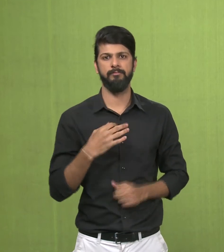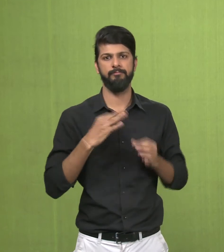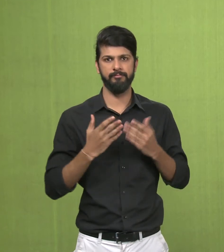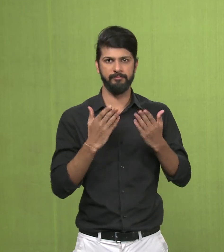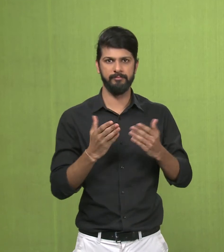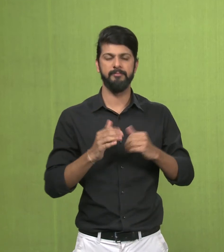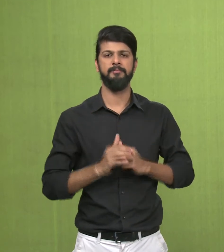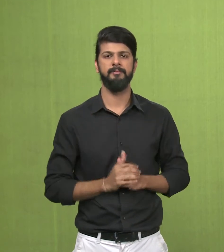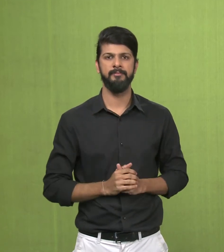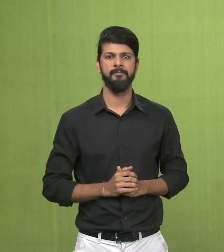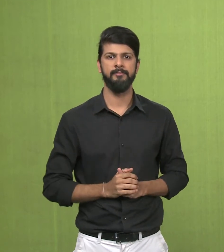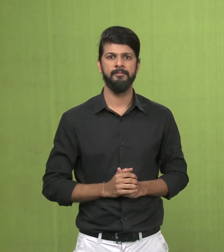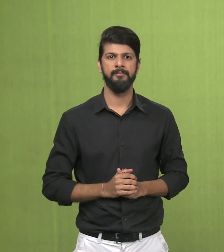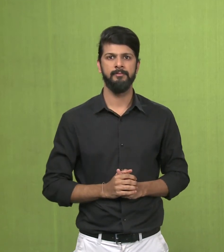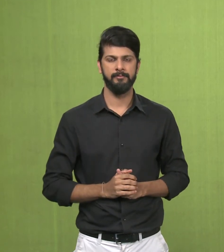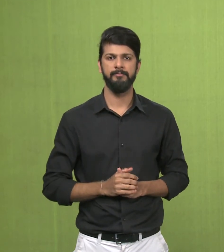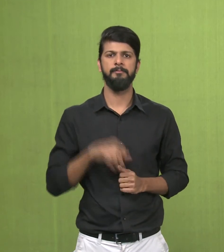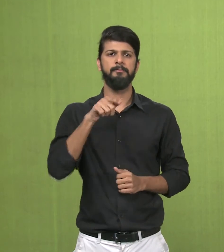New words from the lesson now.